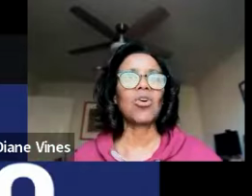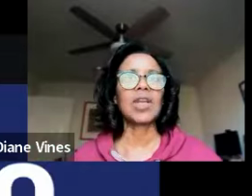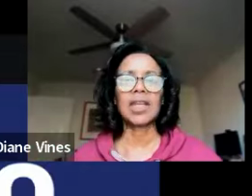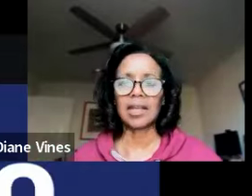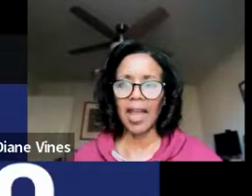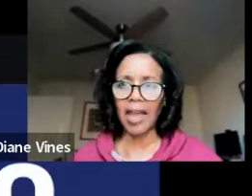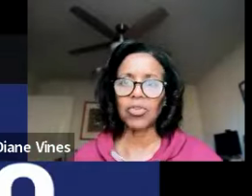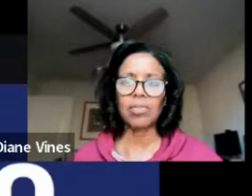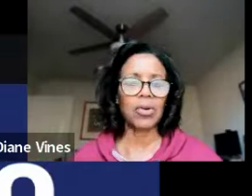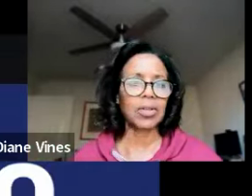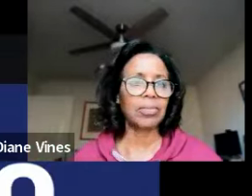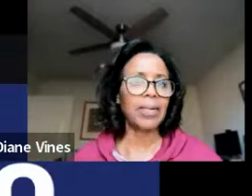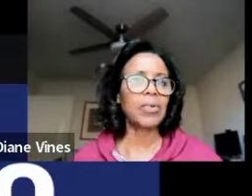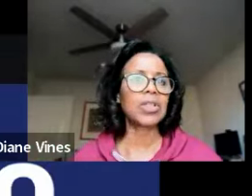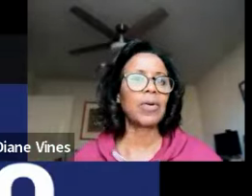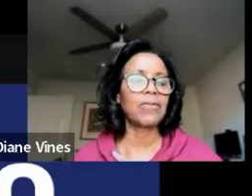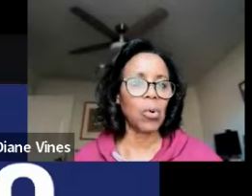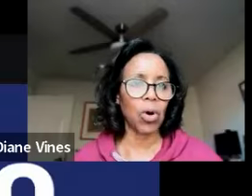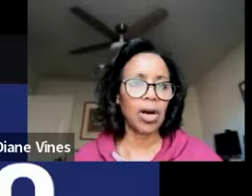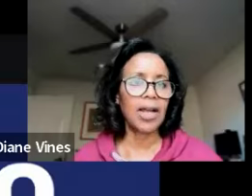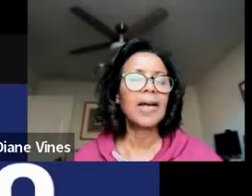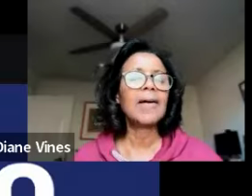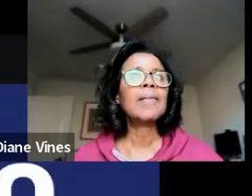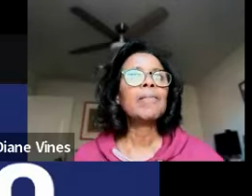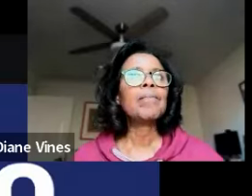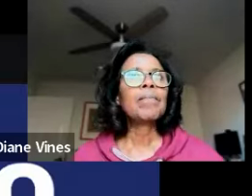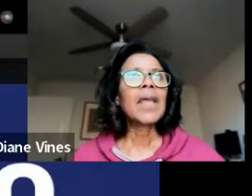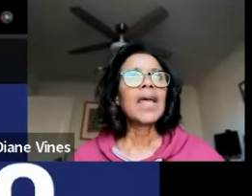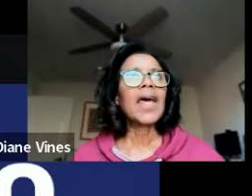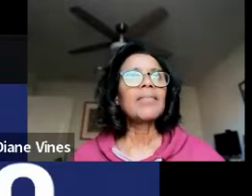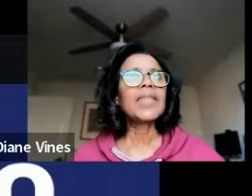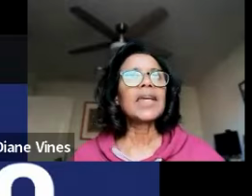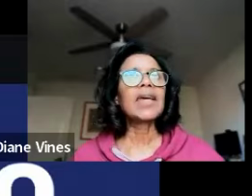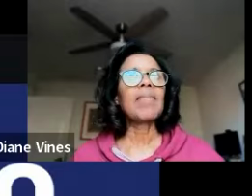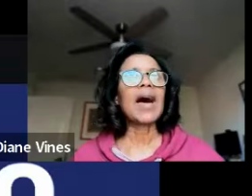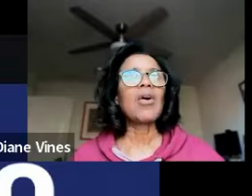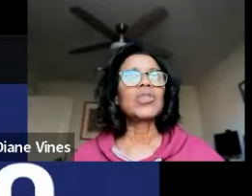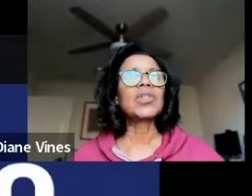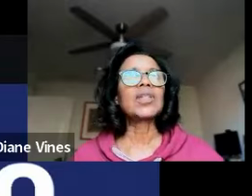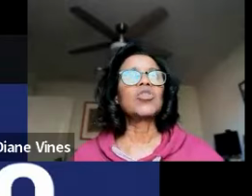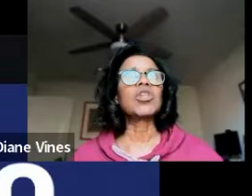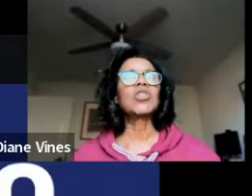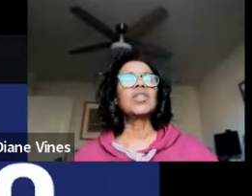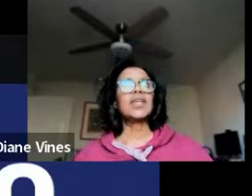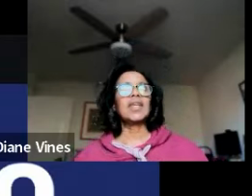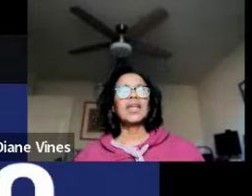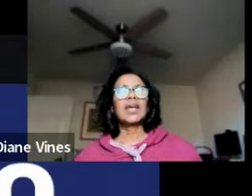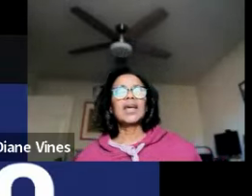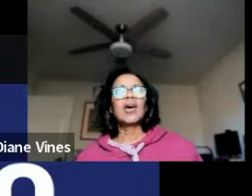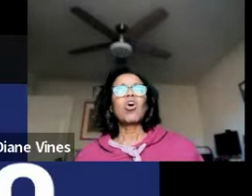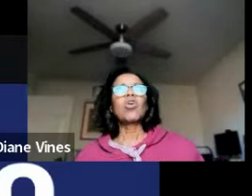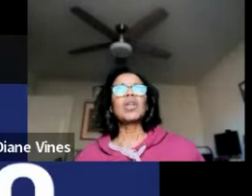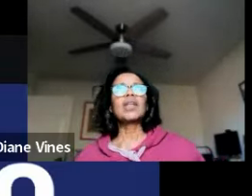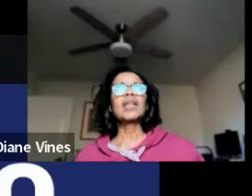conflict started after the birth. It probably was before. And I'm thinking about just